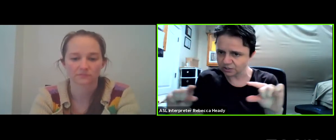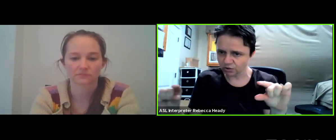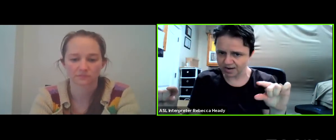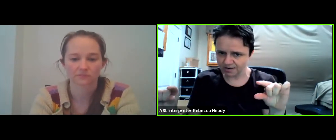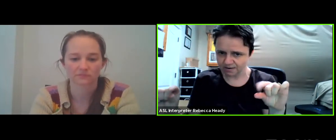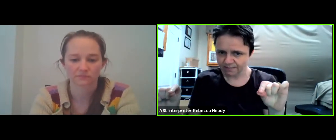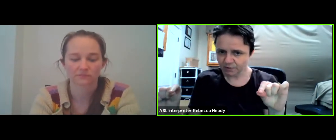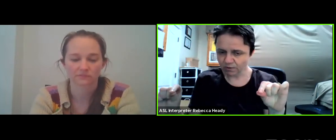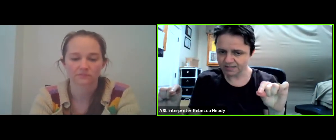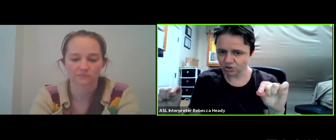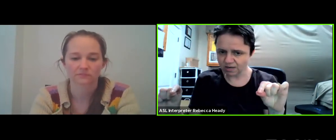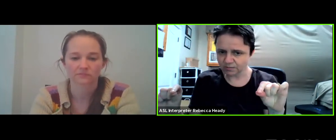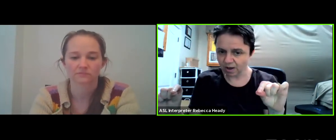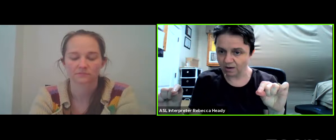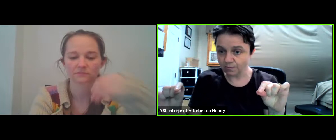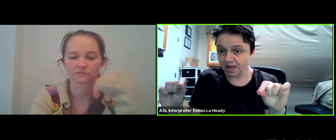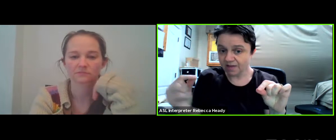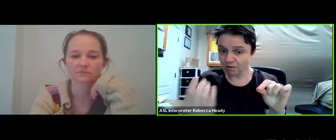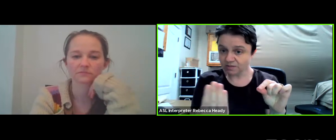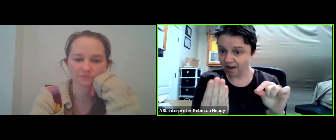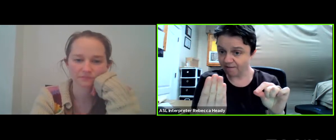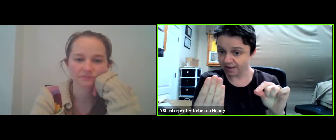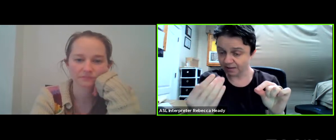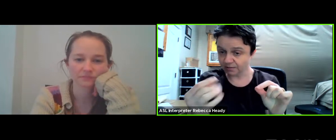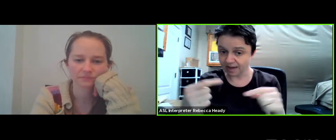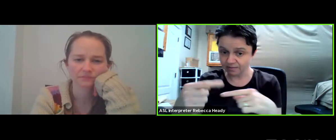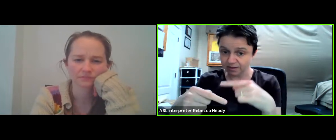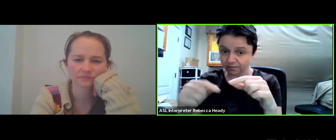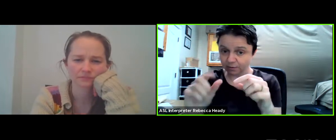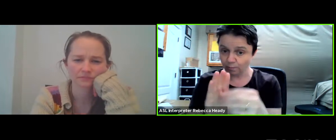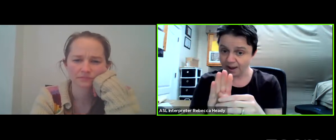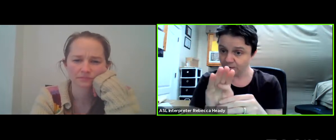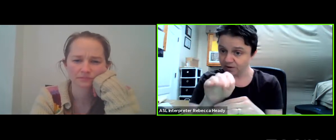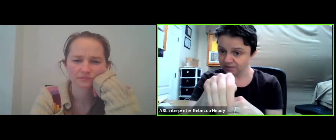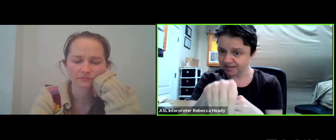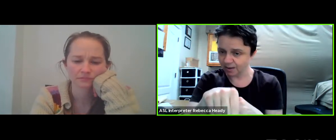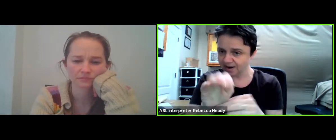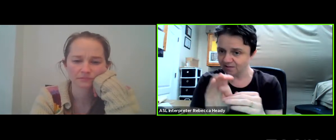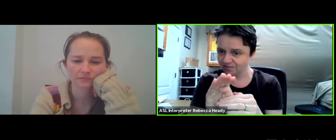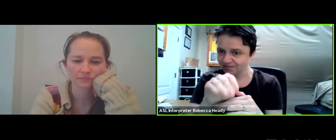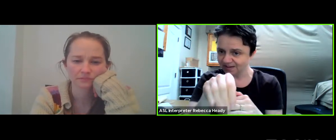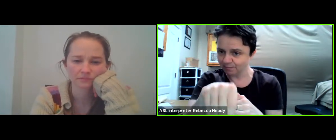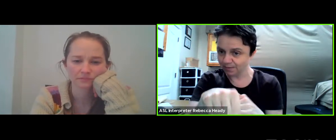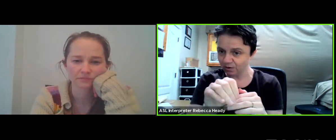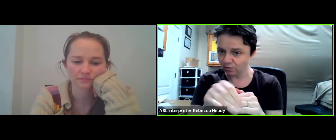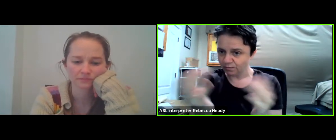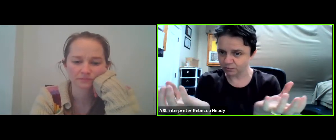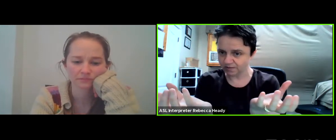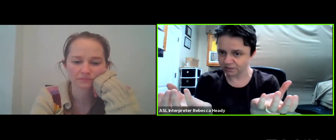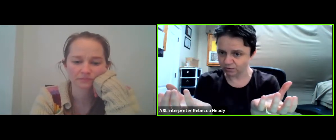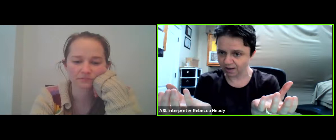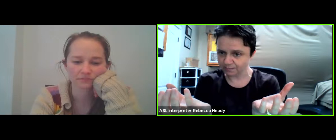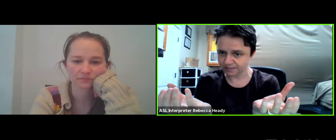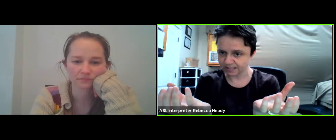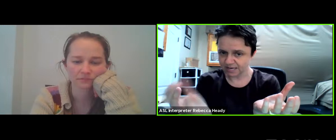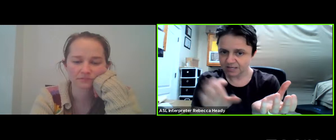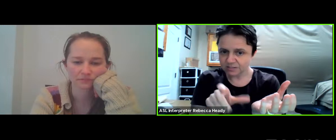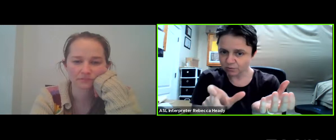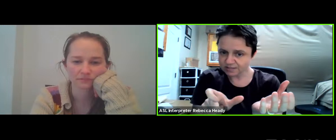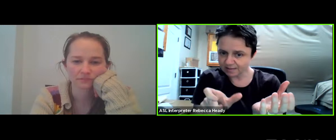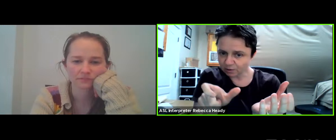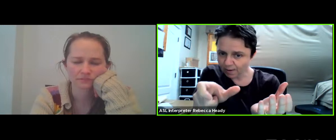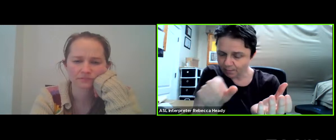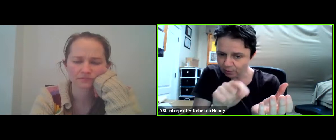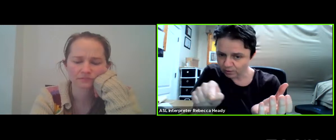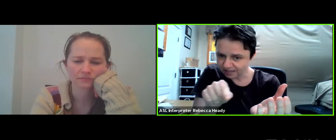It's got a little screen that reads across the bottom. They also have like the little paper that you see coming out the middle between the 2 cups.